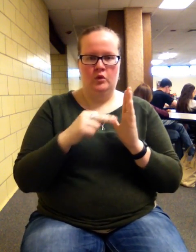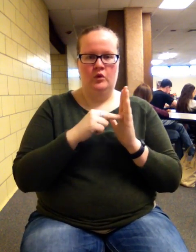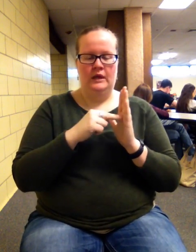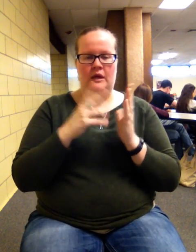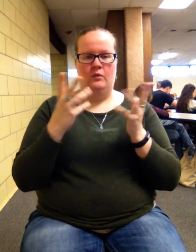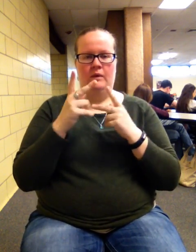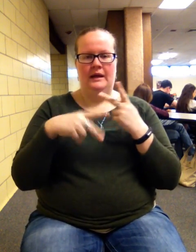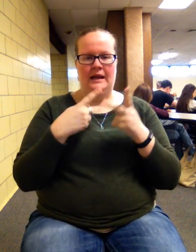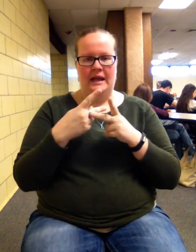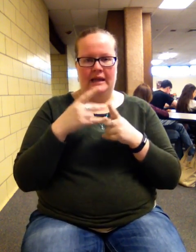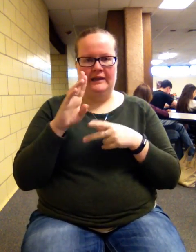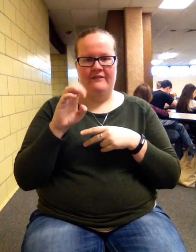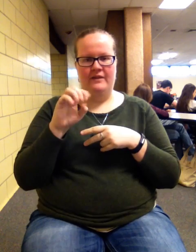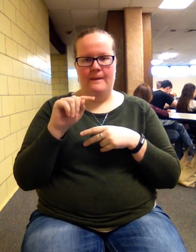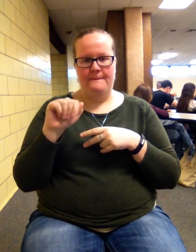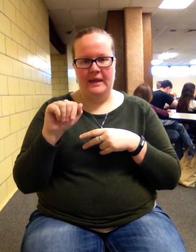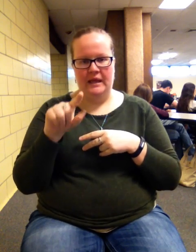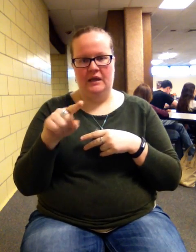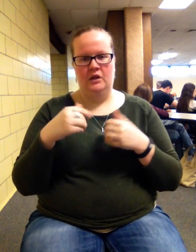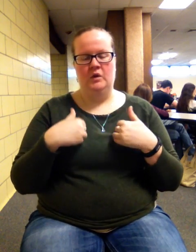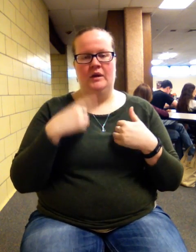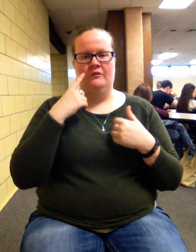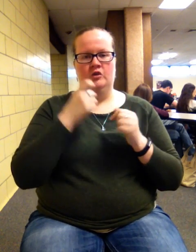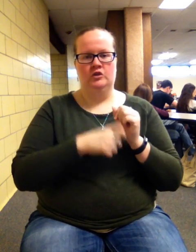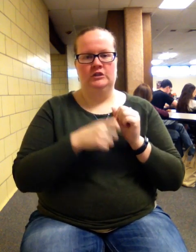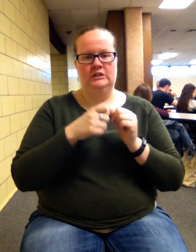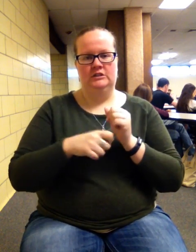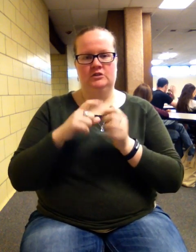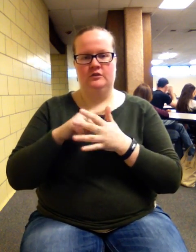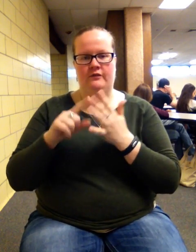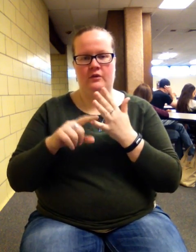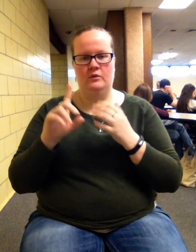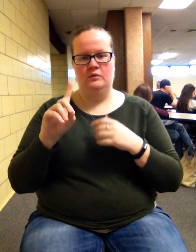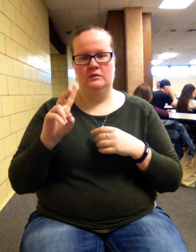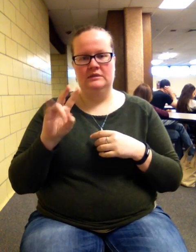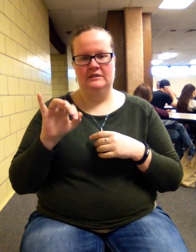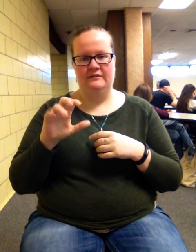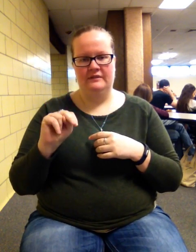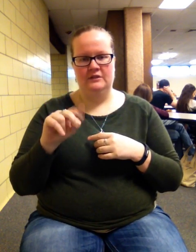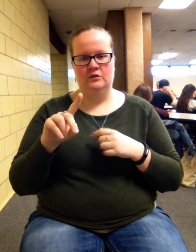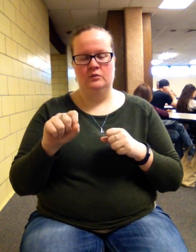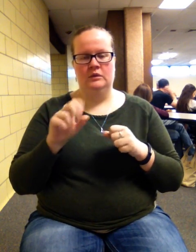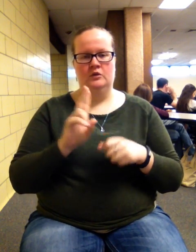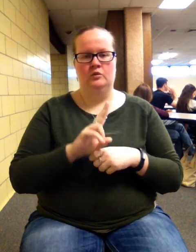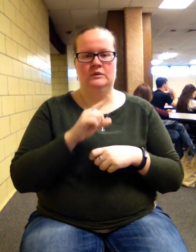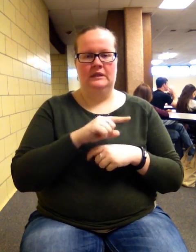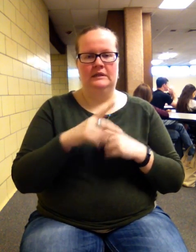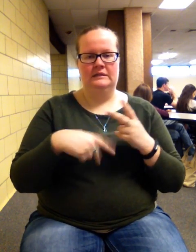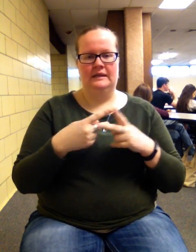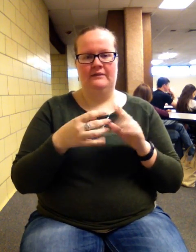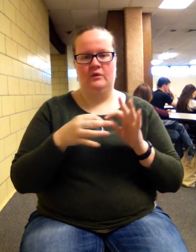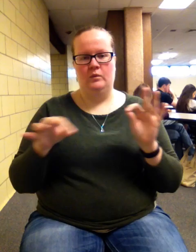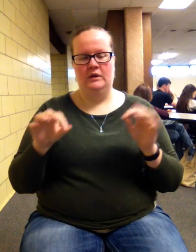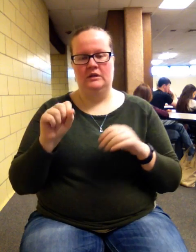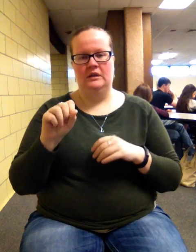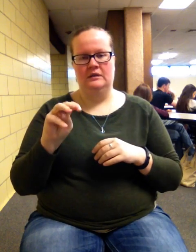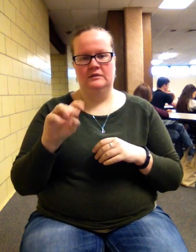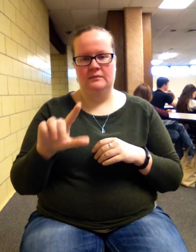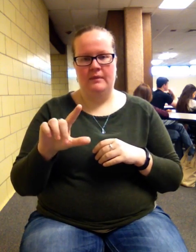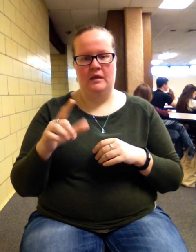of a beta you have for each of those divisions, and you could use this type of an equation, your SML equation, to try to go figure out the cost